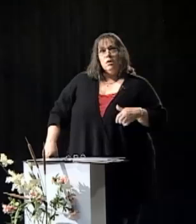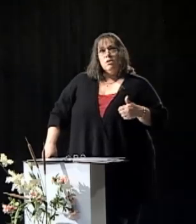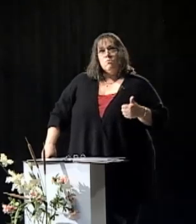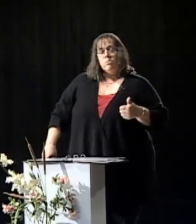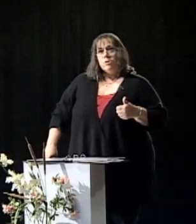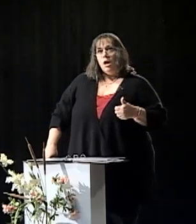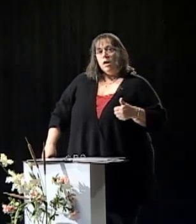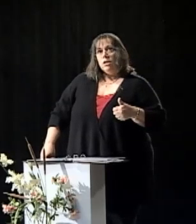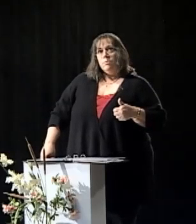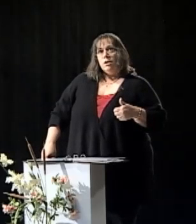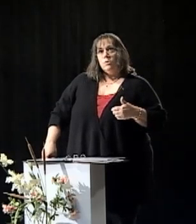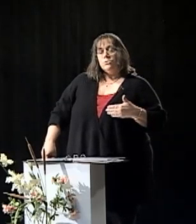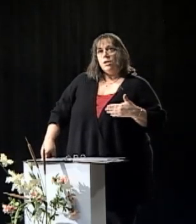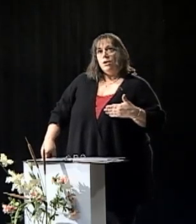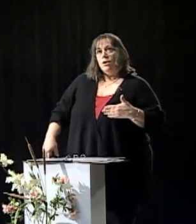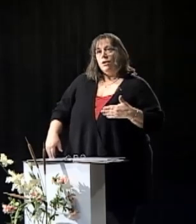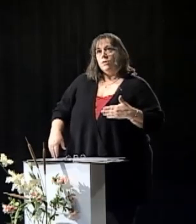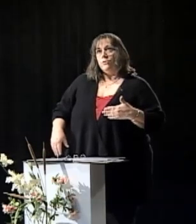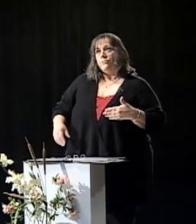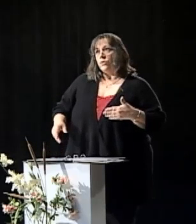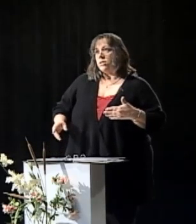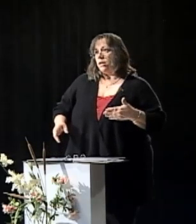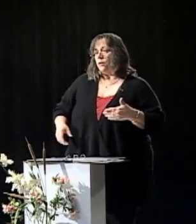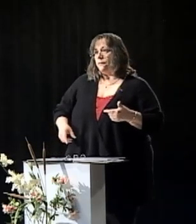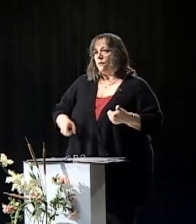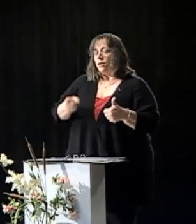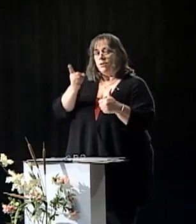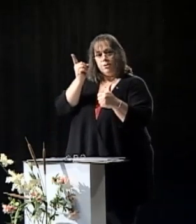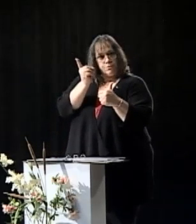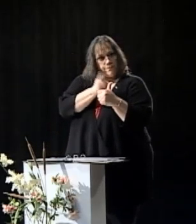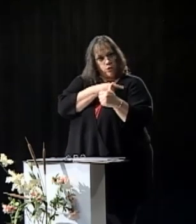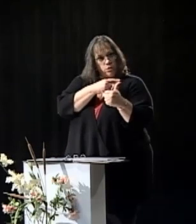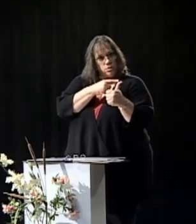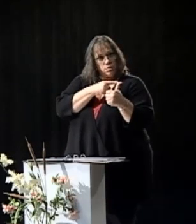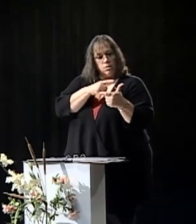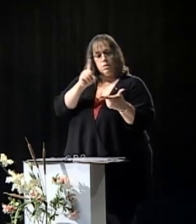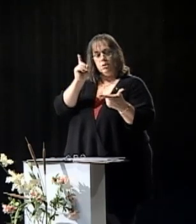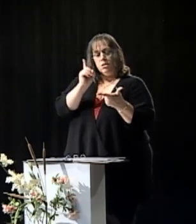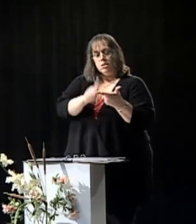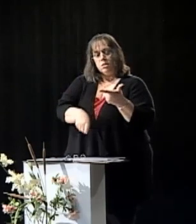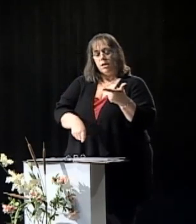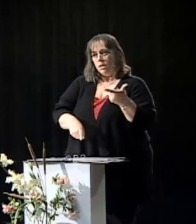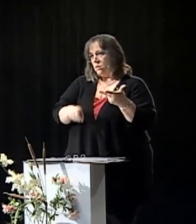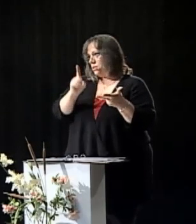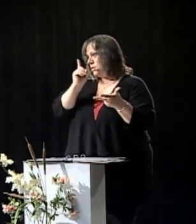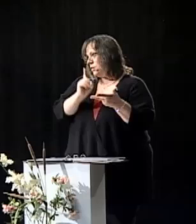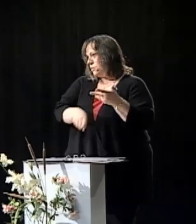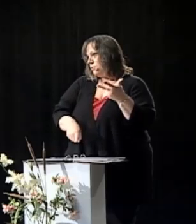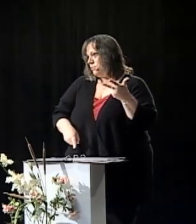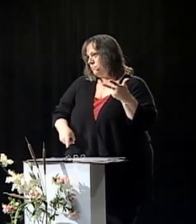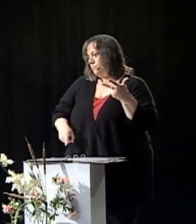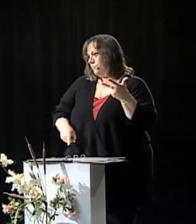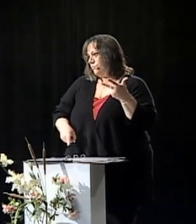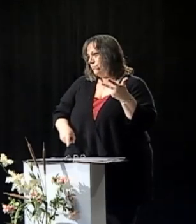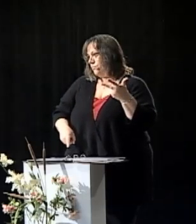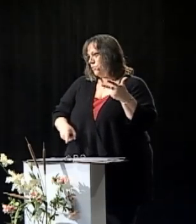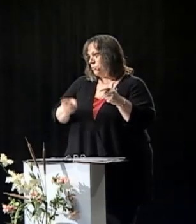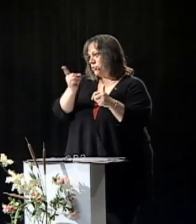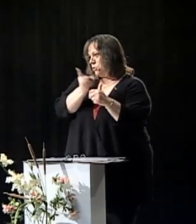When we're talking about, first, second, and third, it's first, second, and third. So it's your